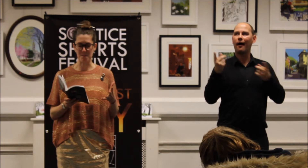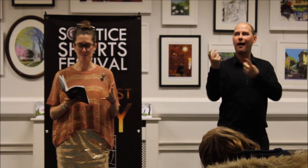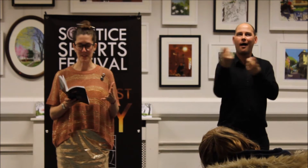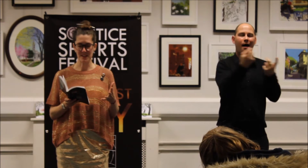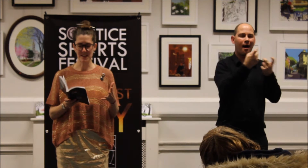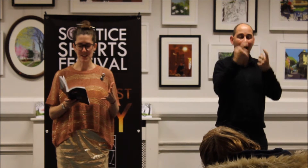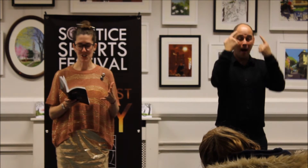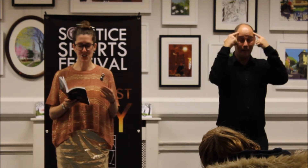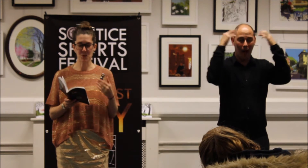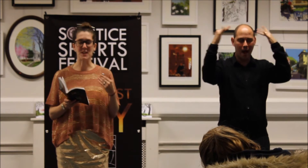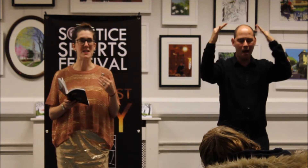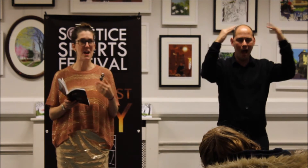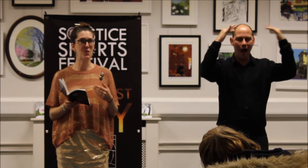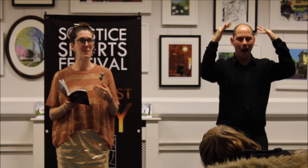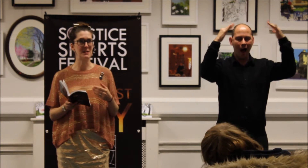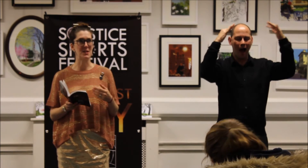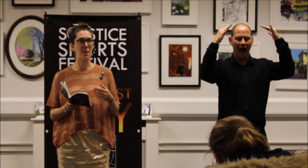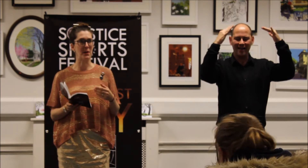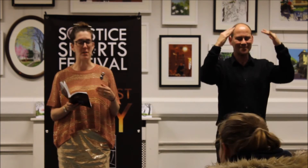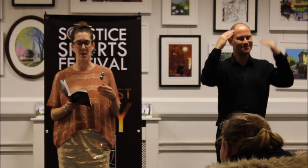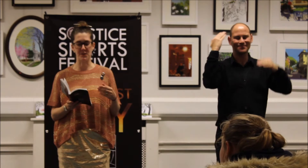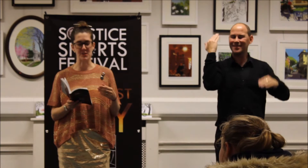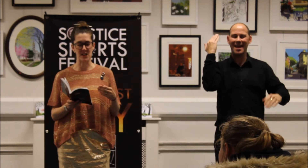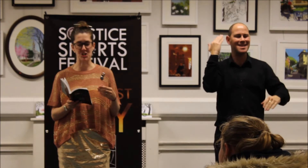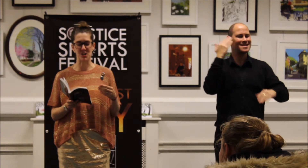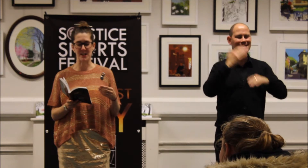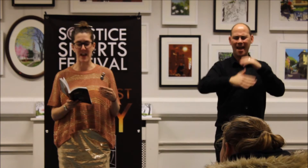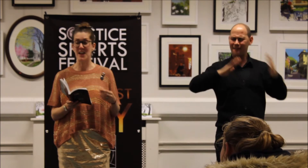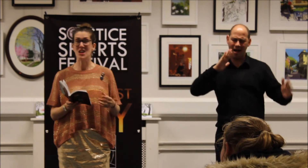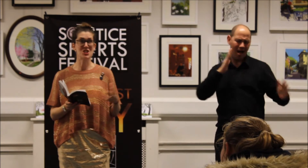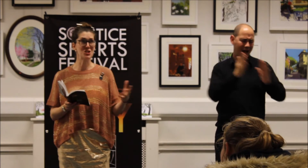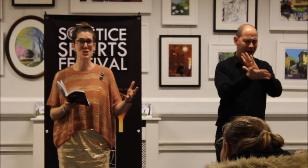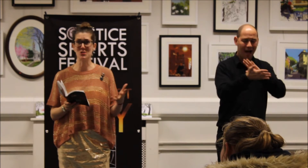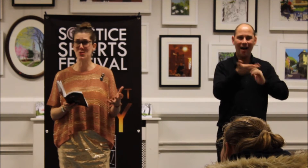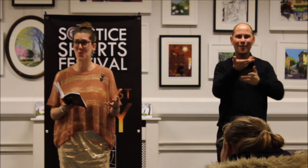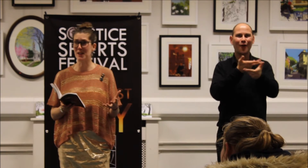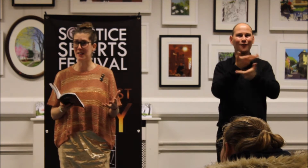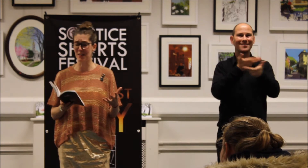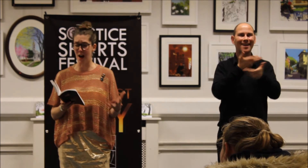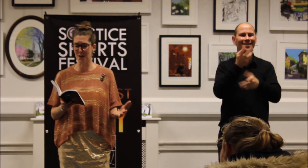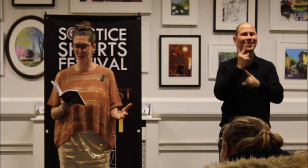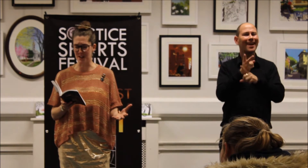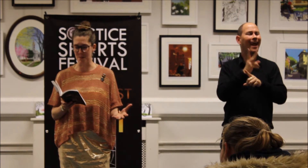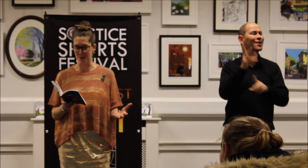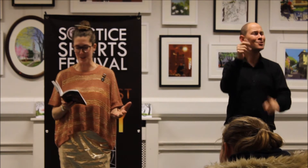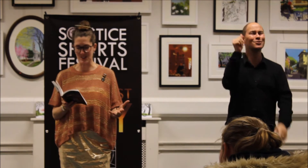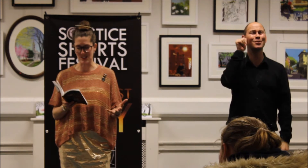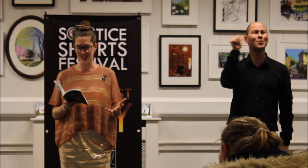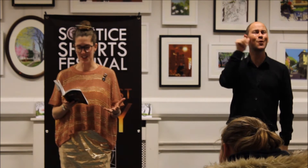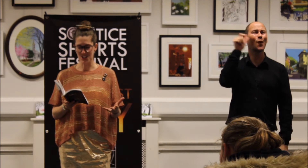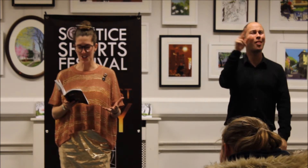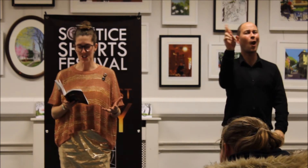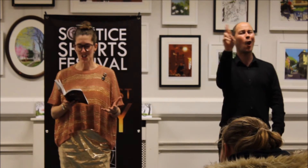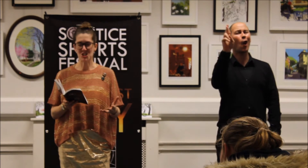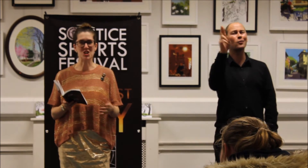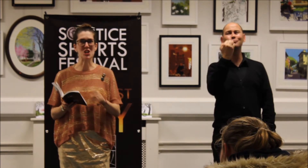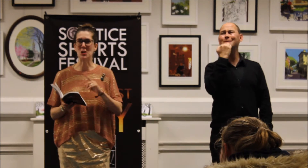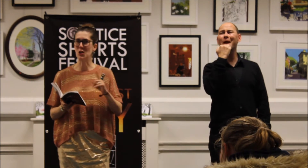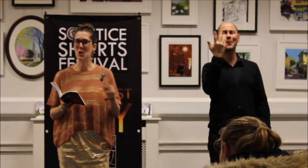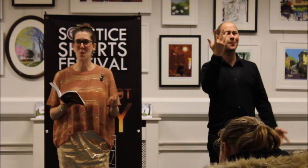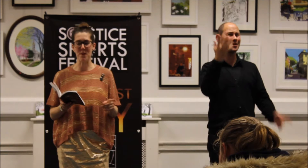buzzing. She would never mess up a conversation again. She knew the winning lottery numbers.